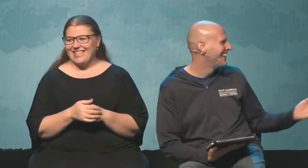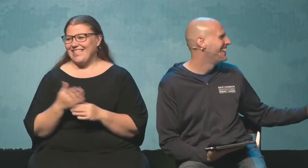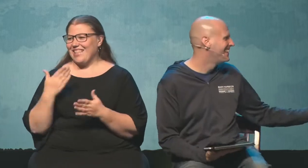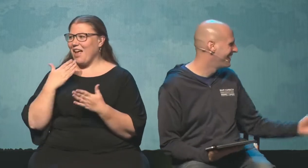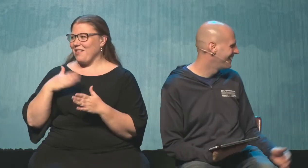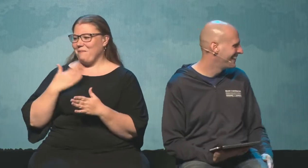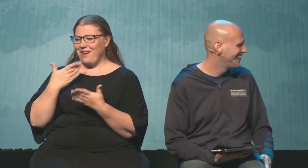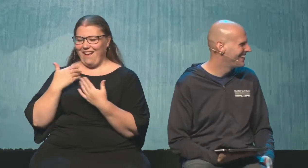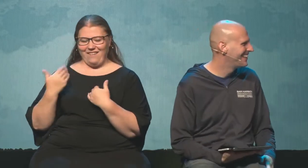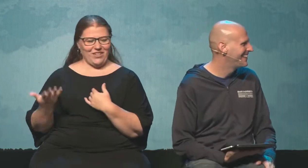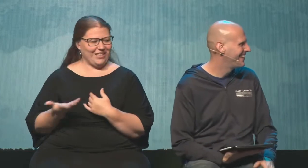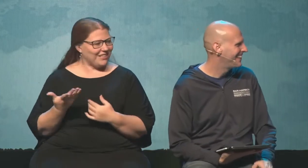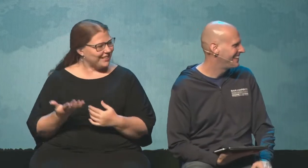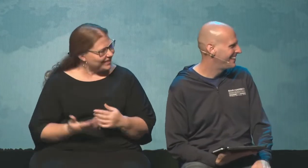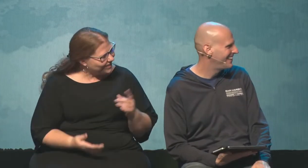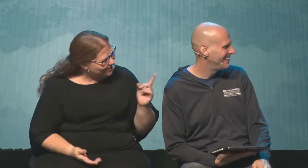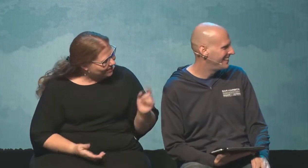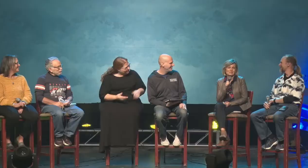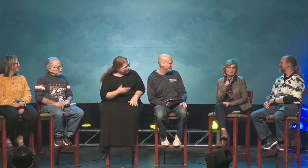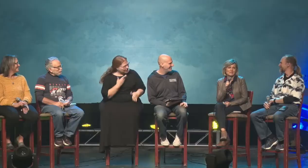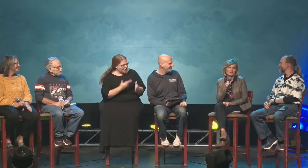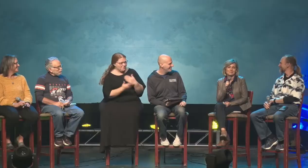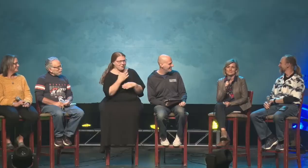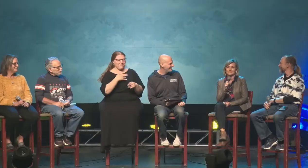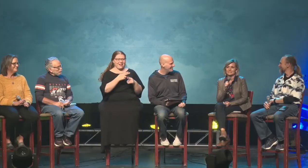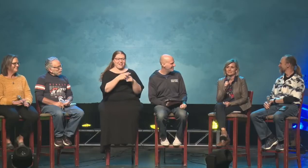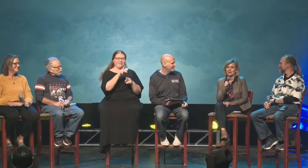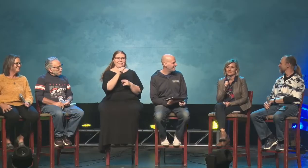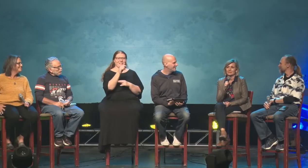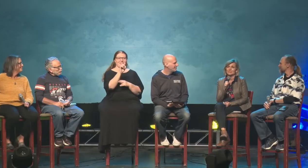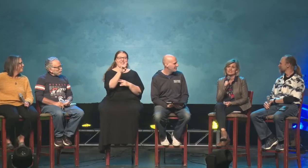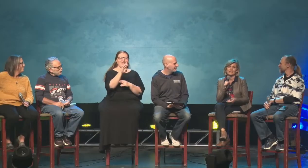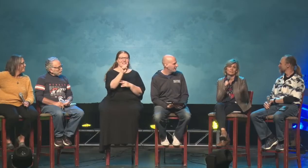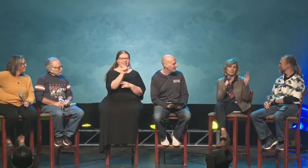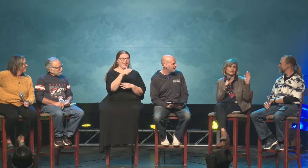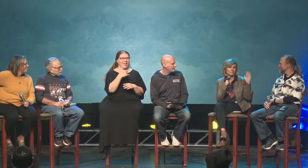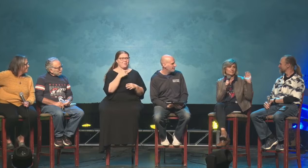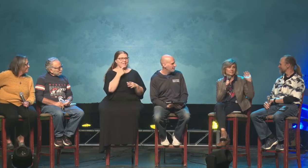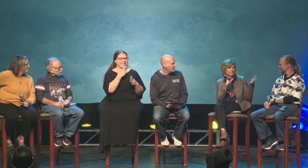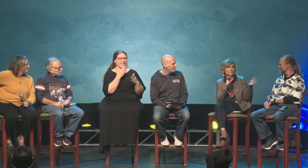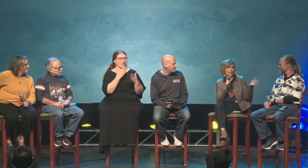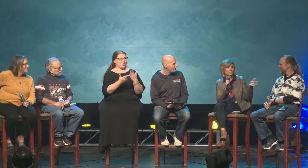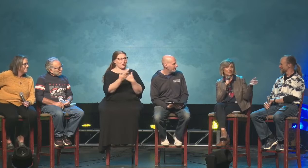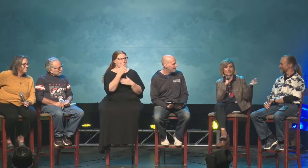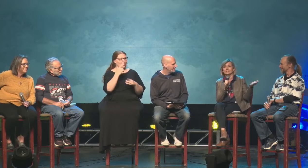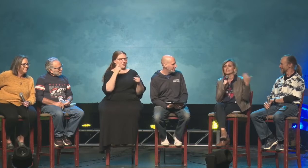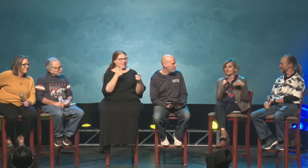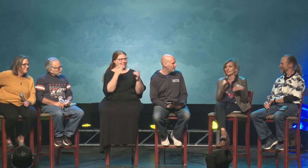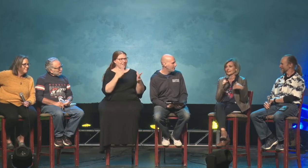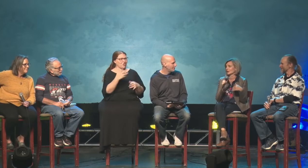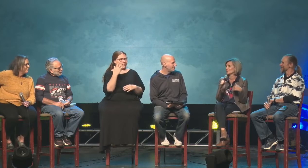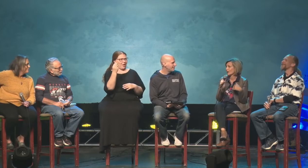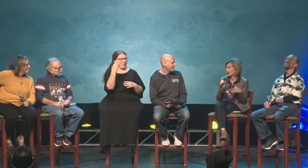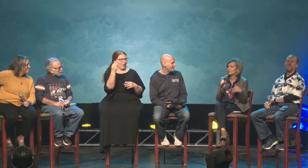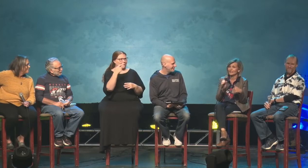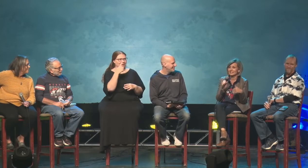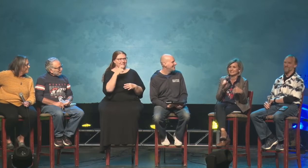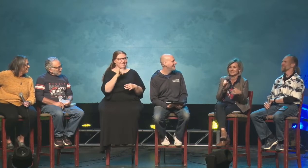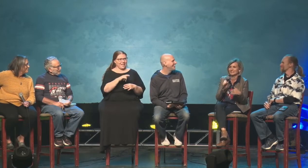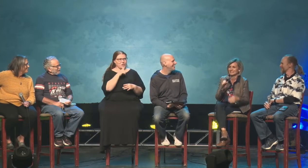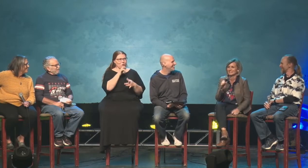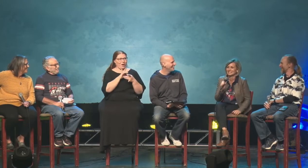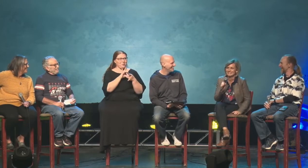here. Good morning, everyone. My name is Teresa Roush. I'm going to say good morning to the sinners out there because that's kind of who I